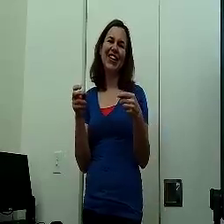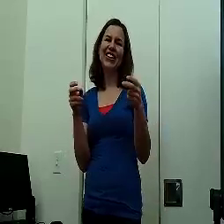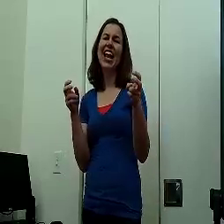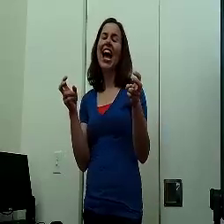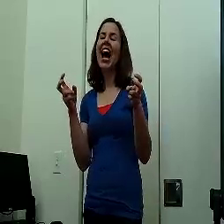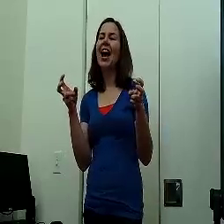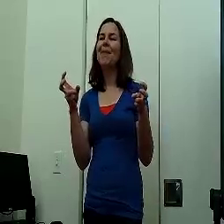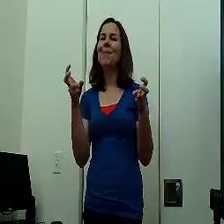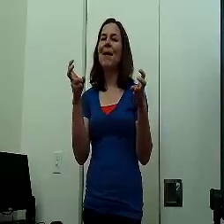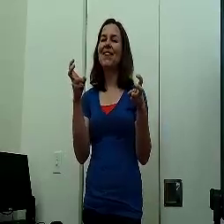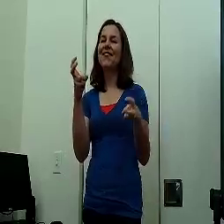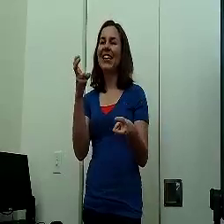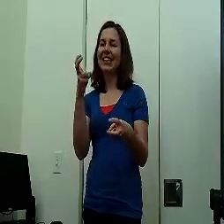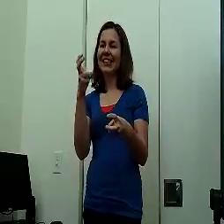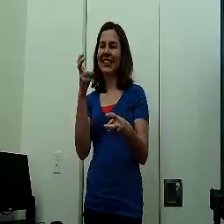hurt. Bent V's.